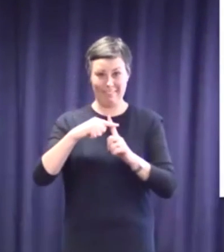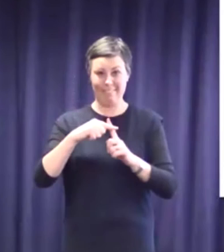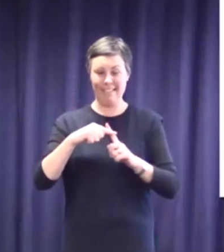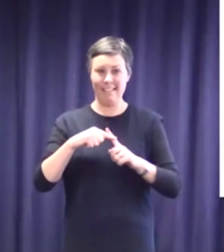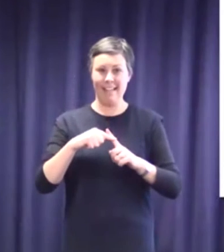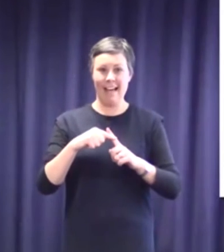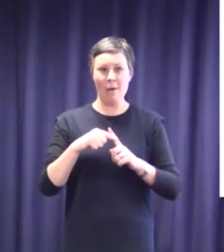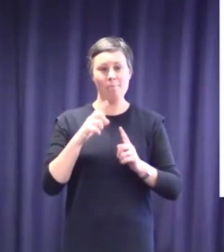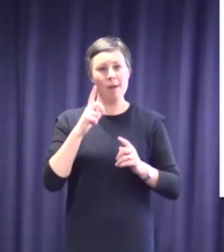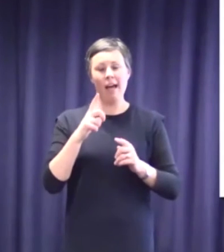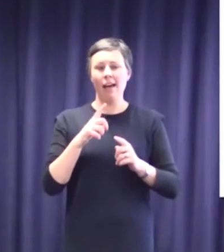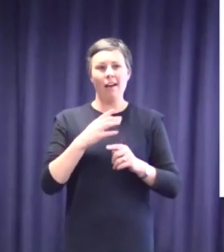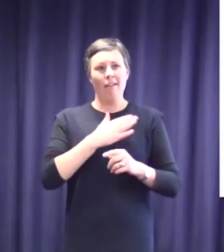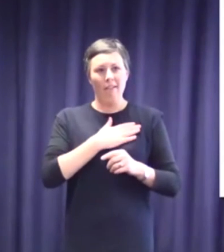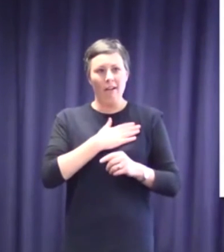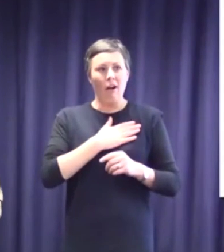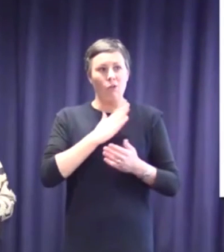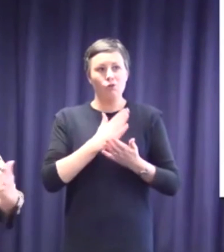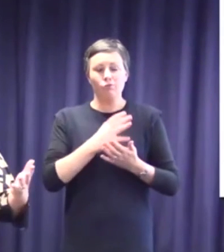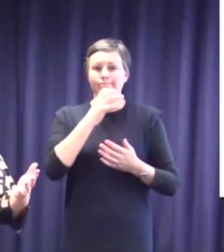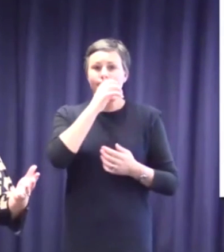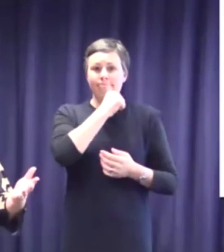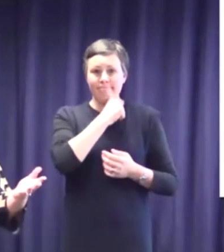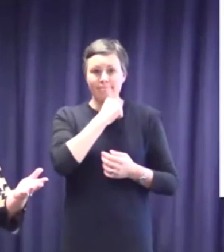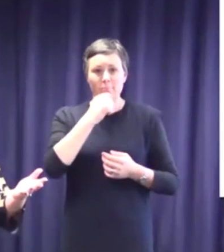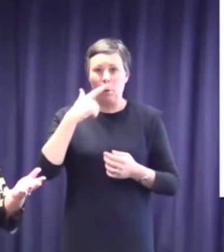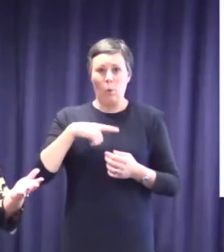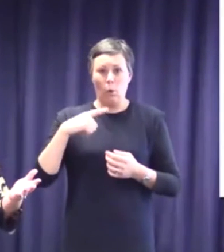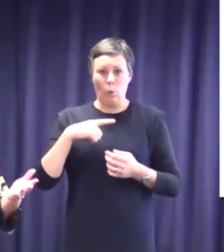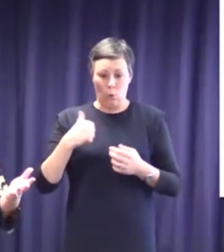It's heart-wrenching, as you can imagine, to try and look at